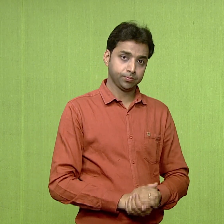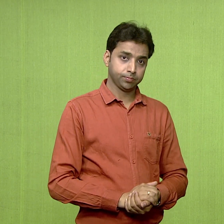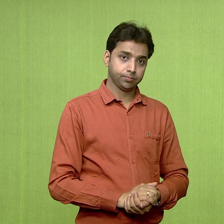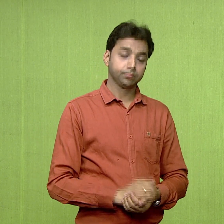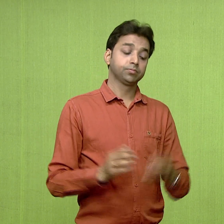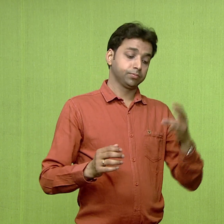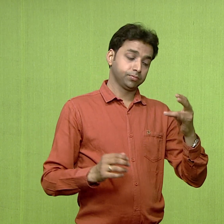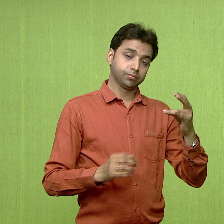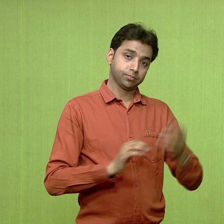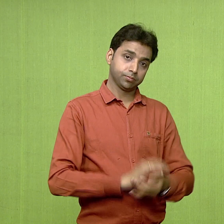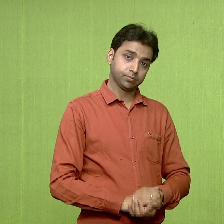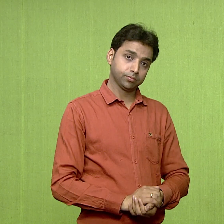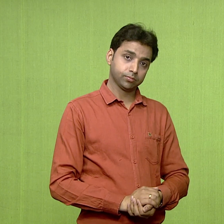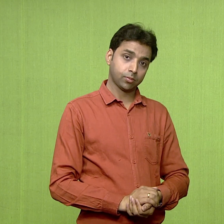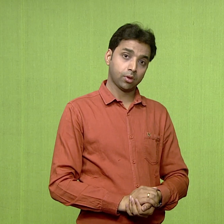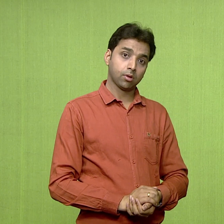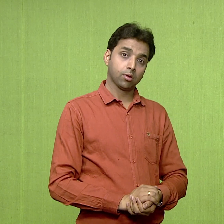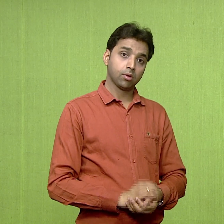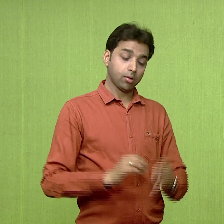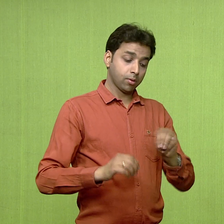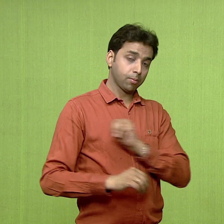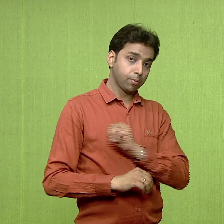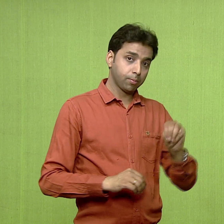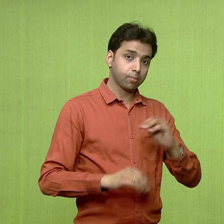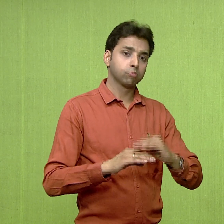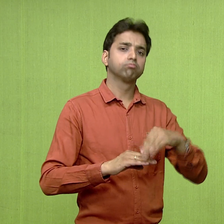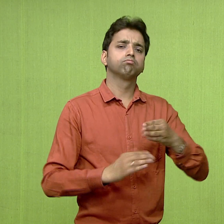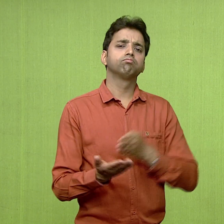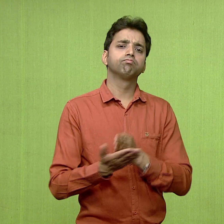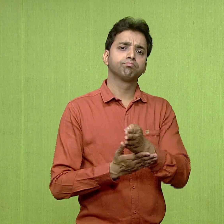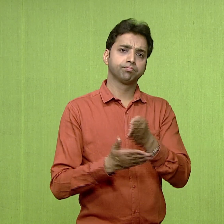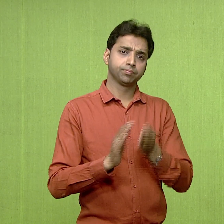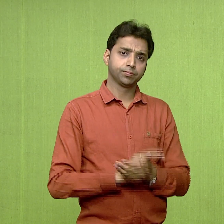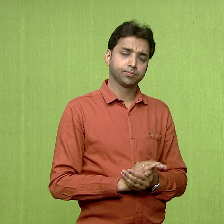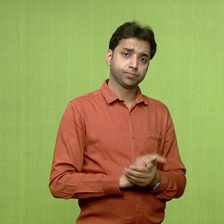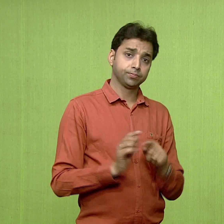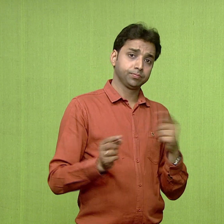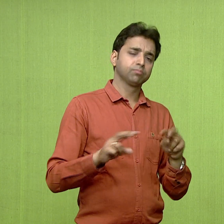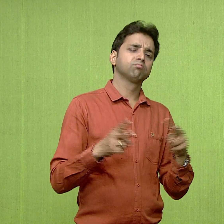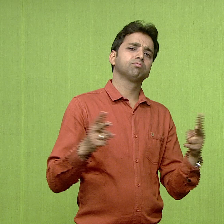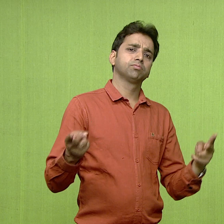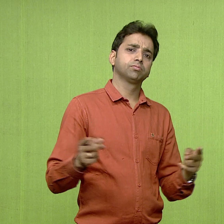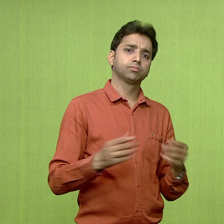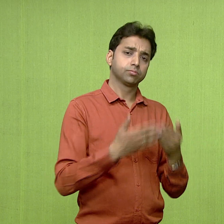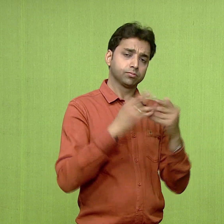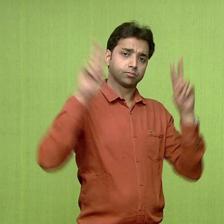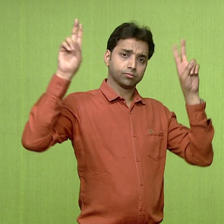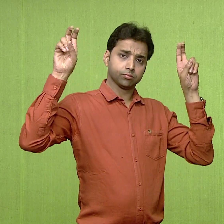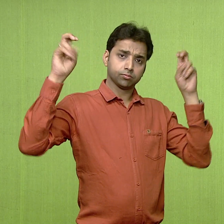Third, medium of instruction and the various subjects taught